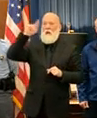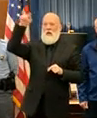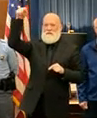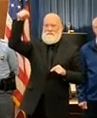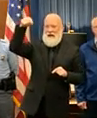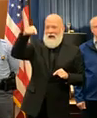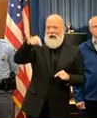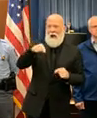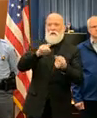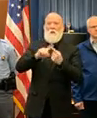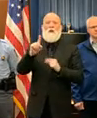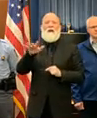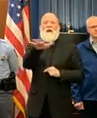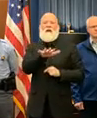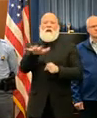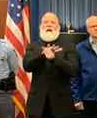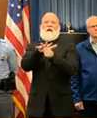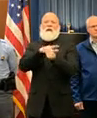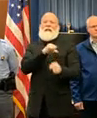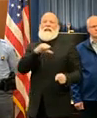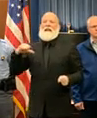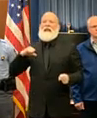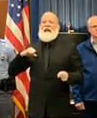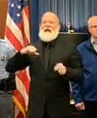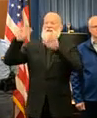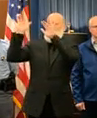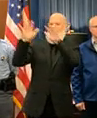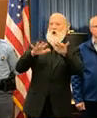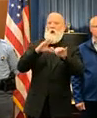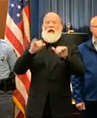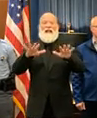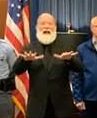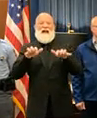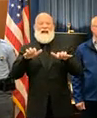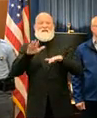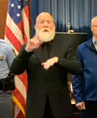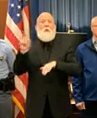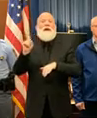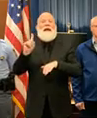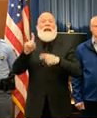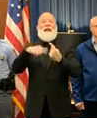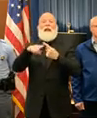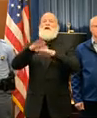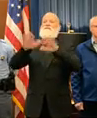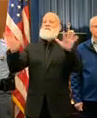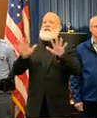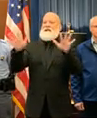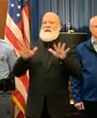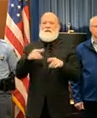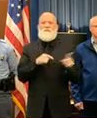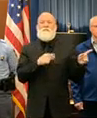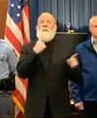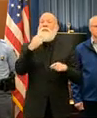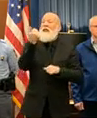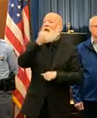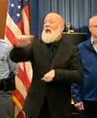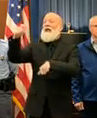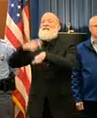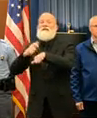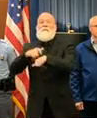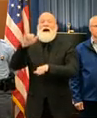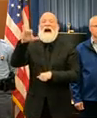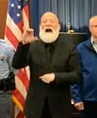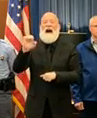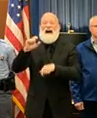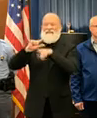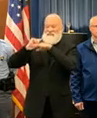some ice forecasted on Sunday. As always, anytime you have ice and precipitation with these